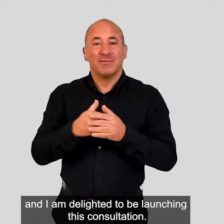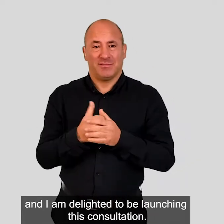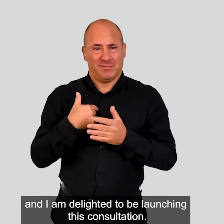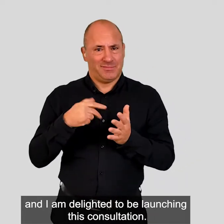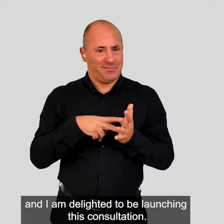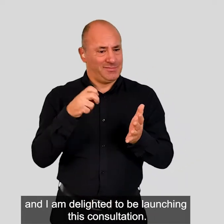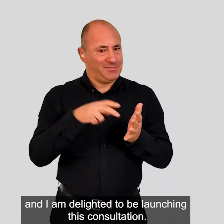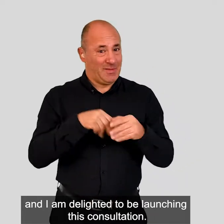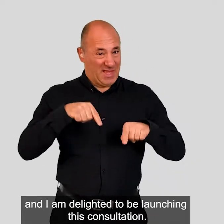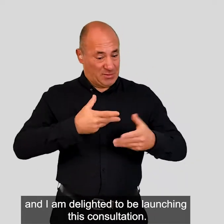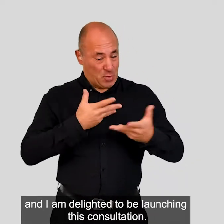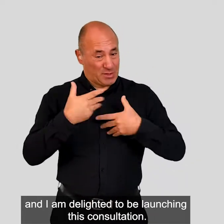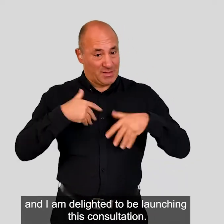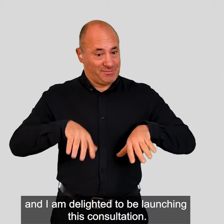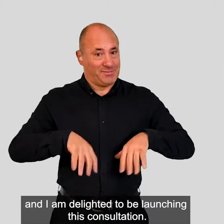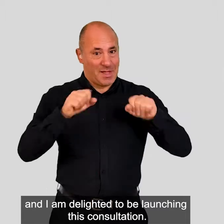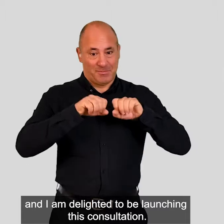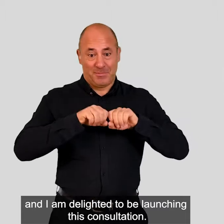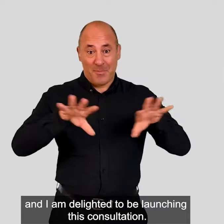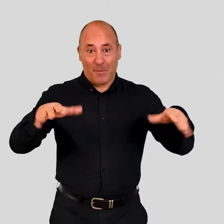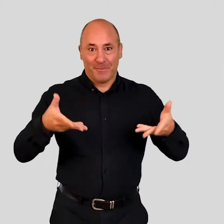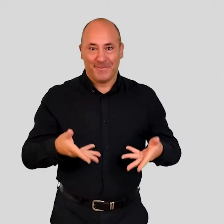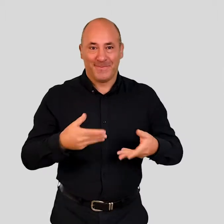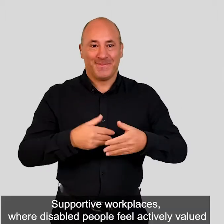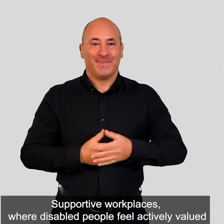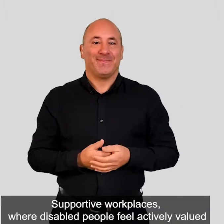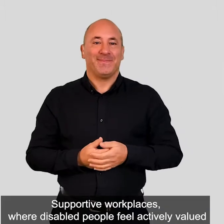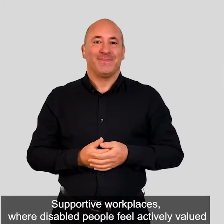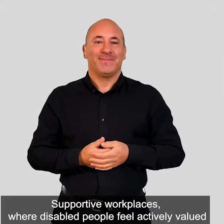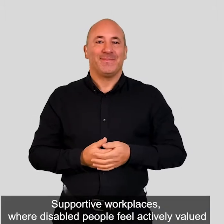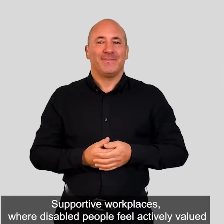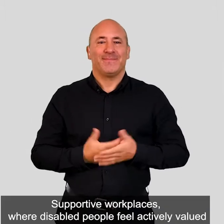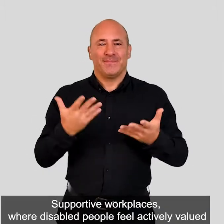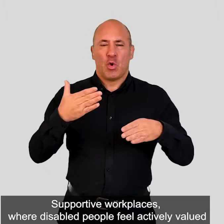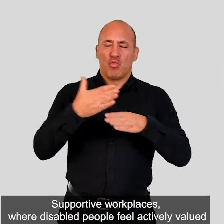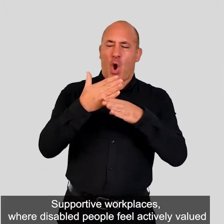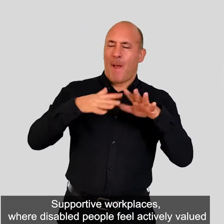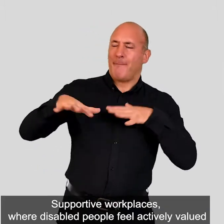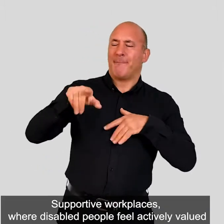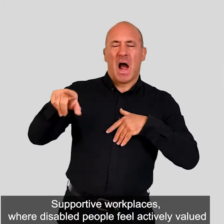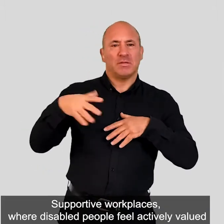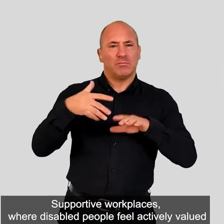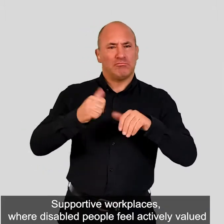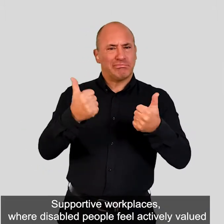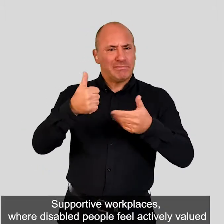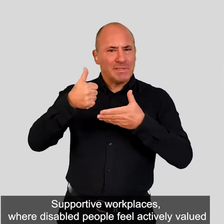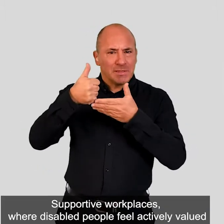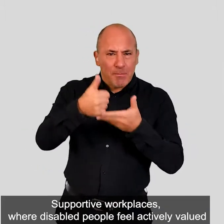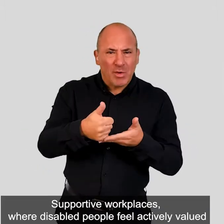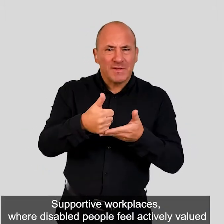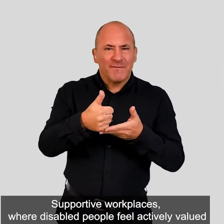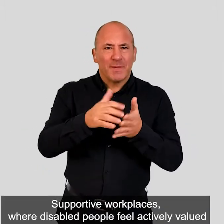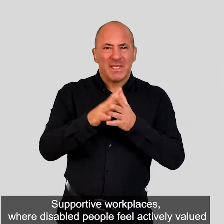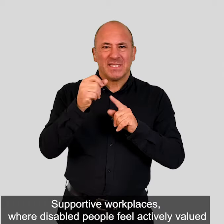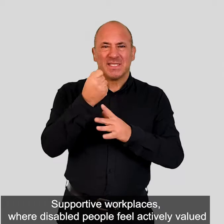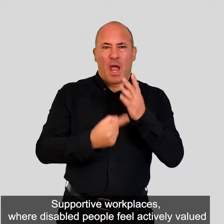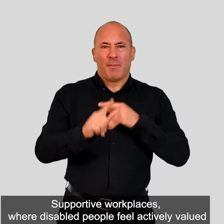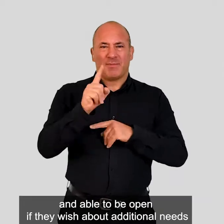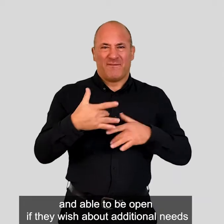delighted to be launching this consultation. Supportive workplaces where disabled people feel actively valued and